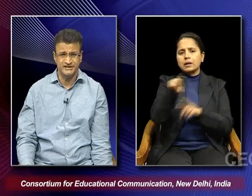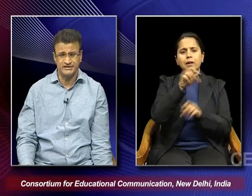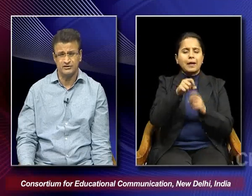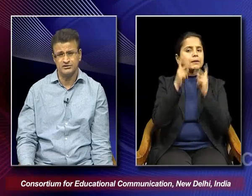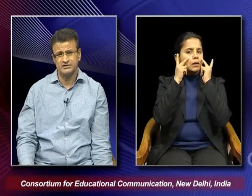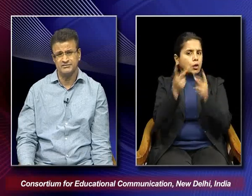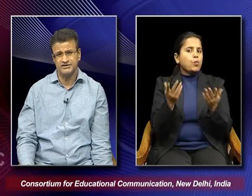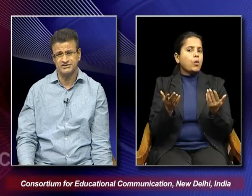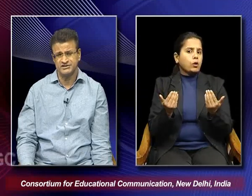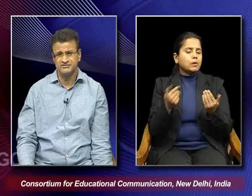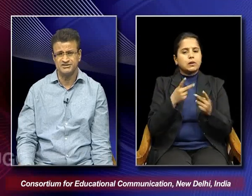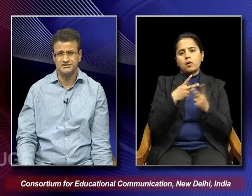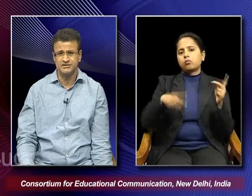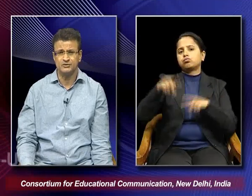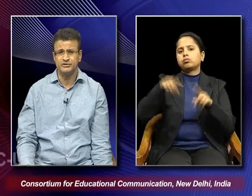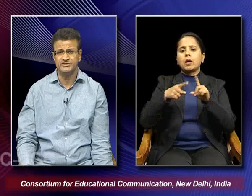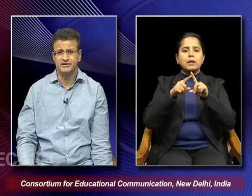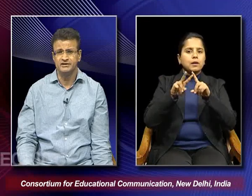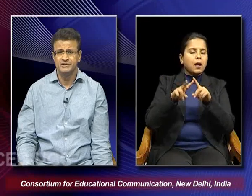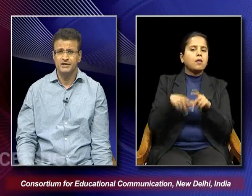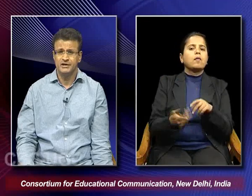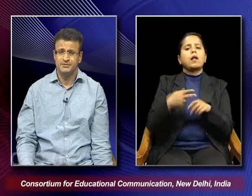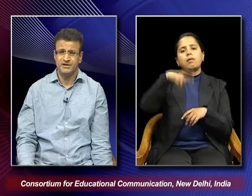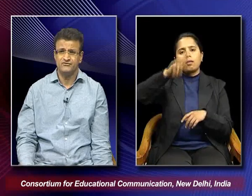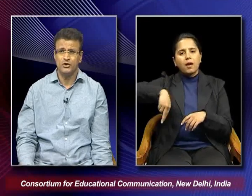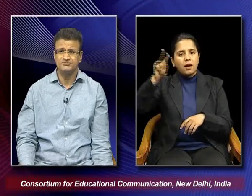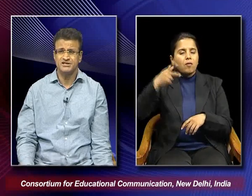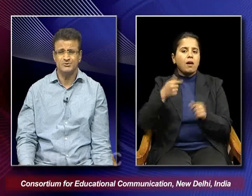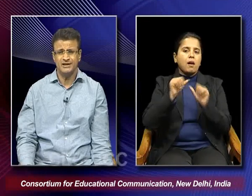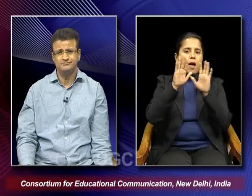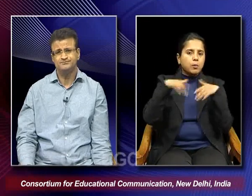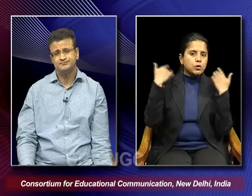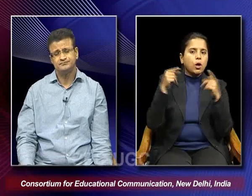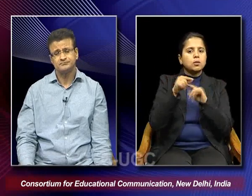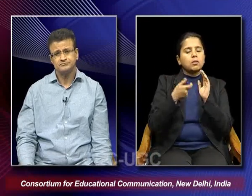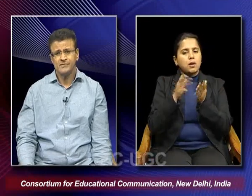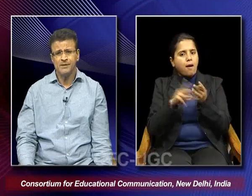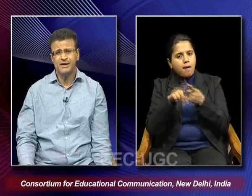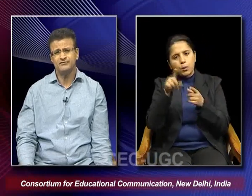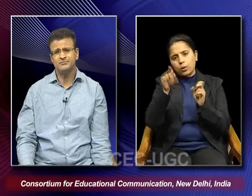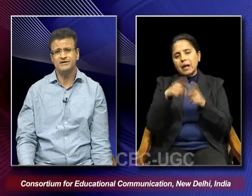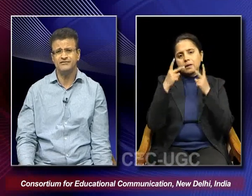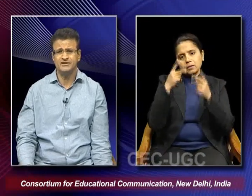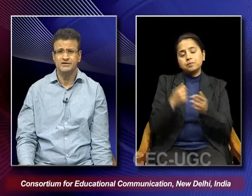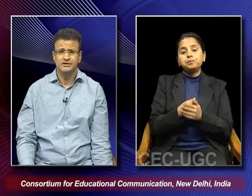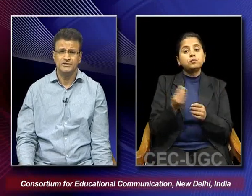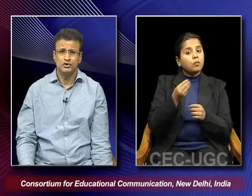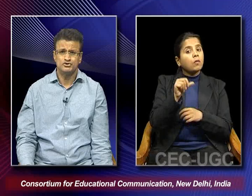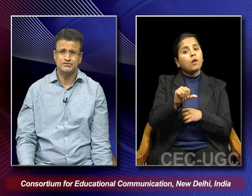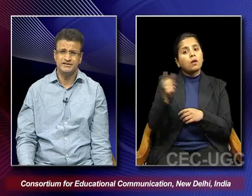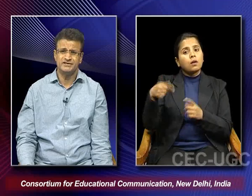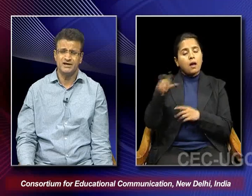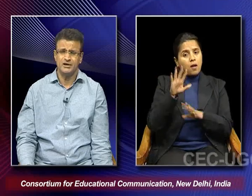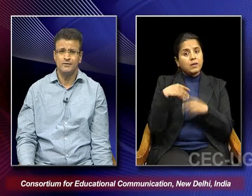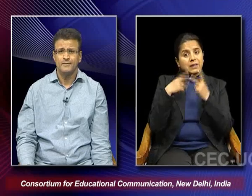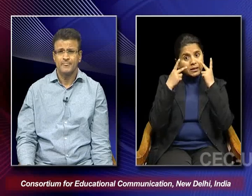seen on the various television and the OTT platforms as well. Apart from that, we also see